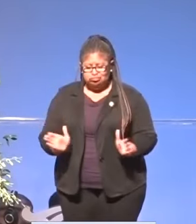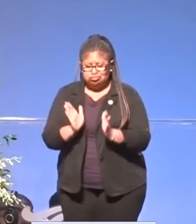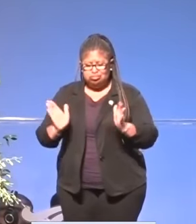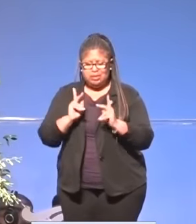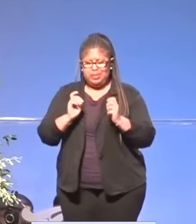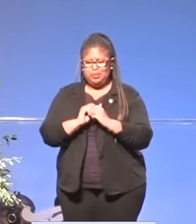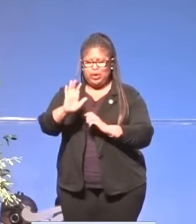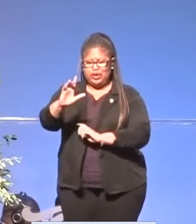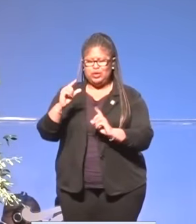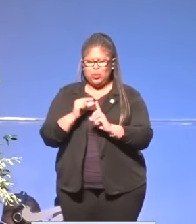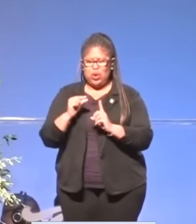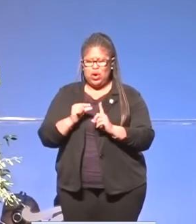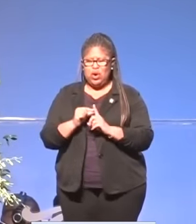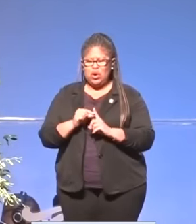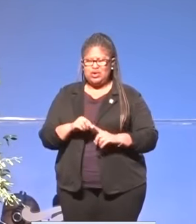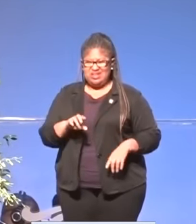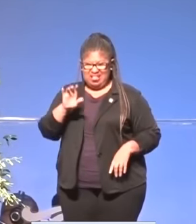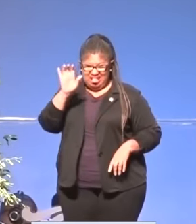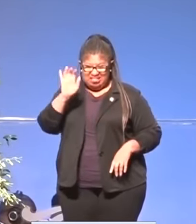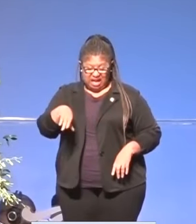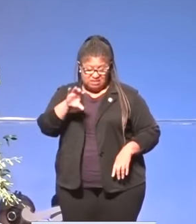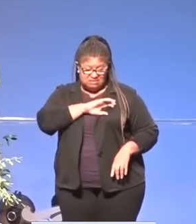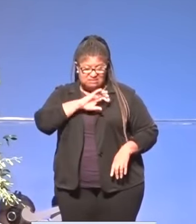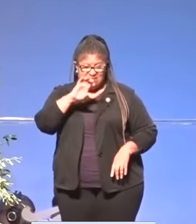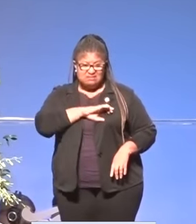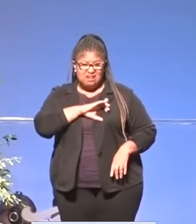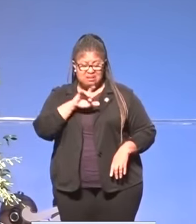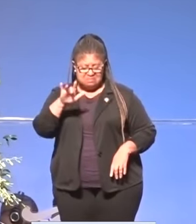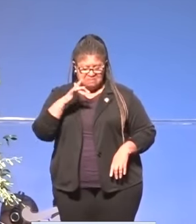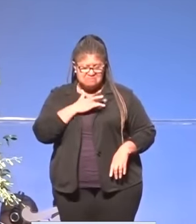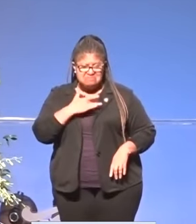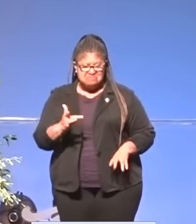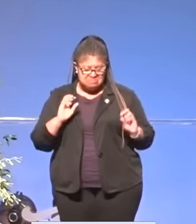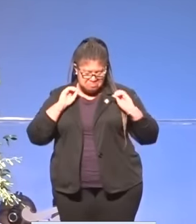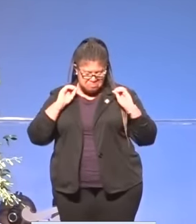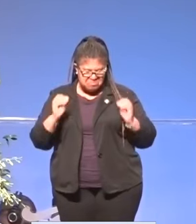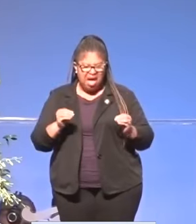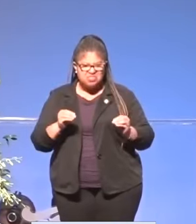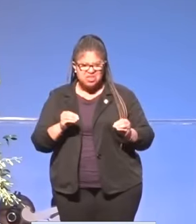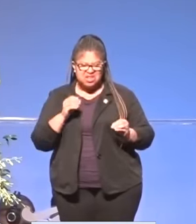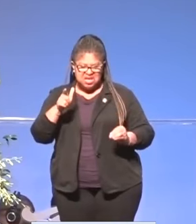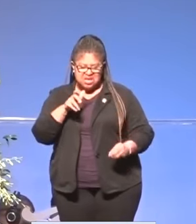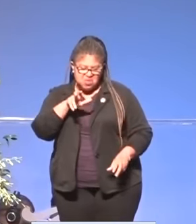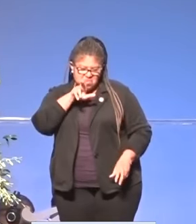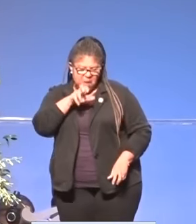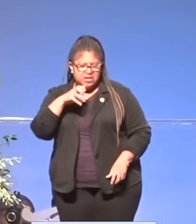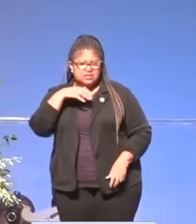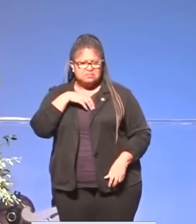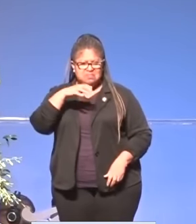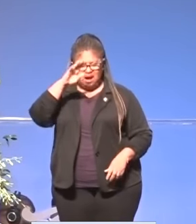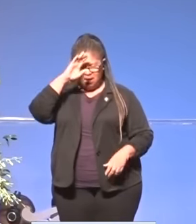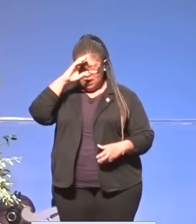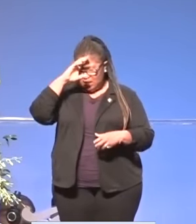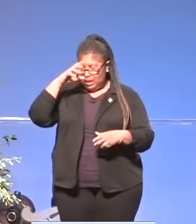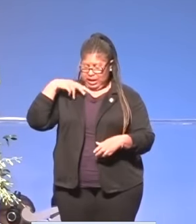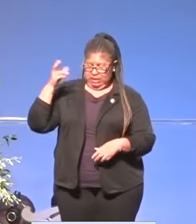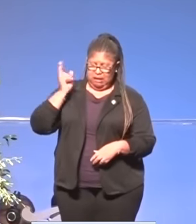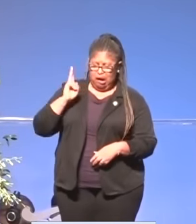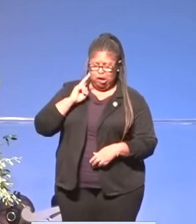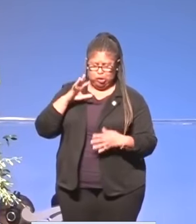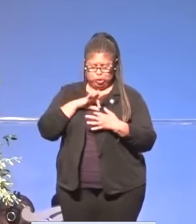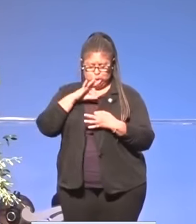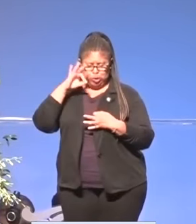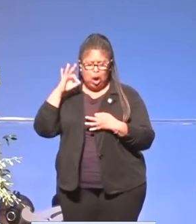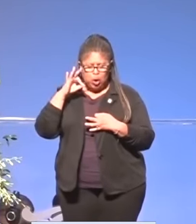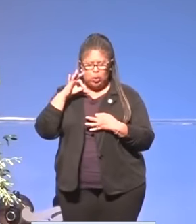Dear officer Choke, no remorse while watching my uncle's soul leave his body. He begged and pleaded many